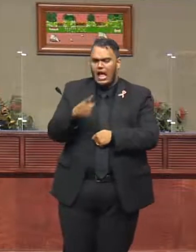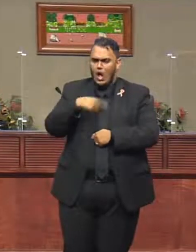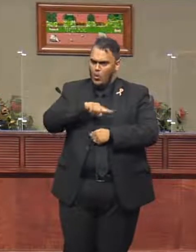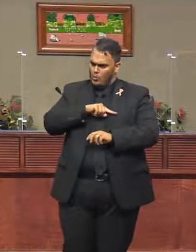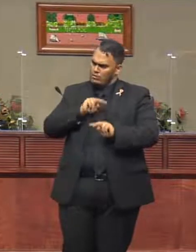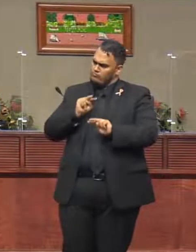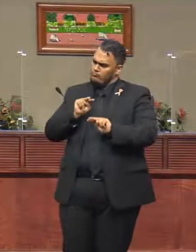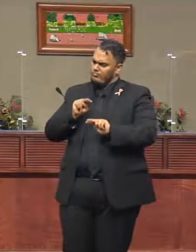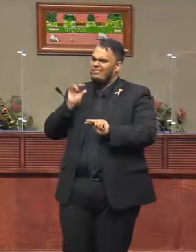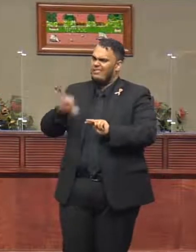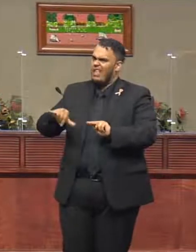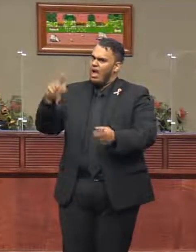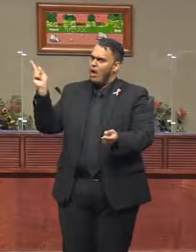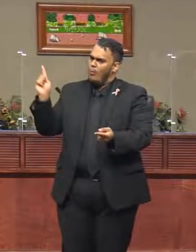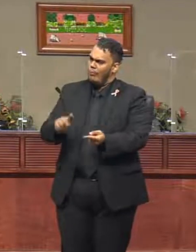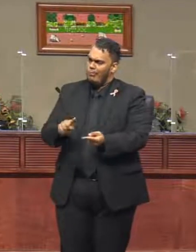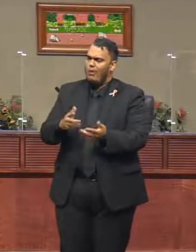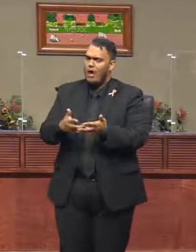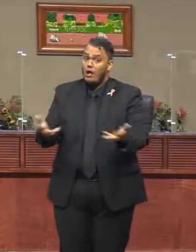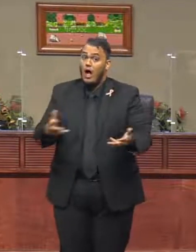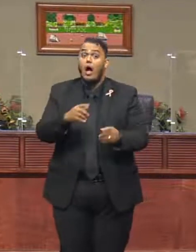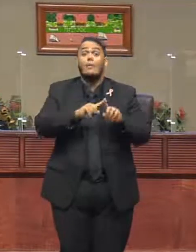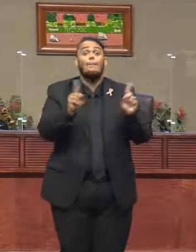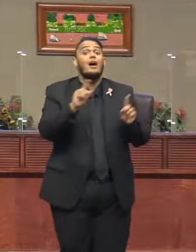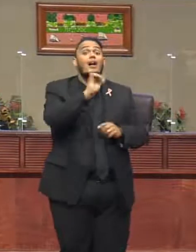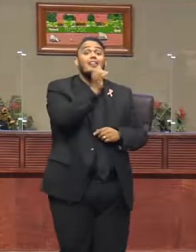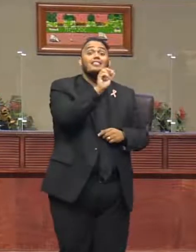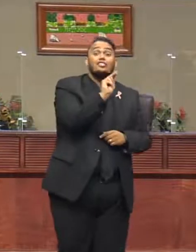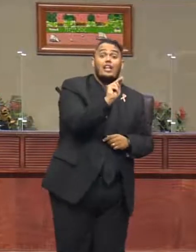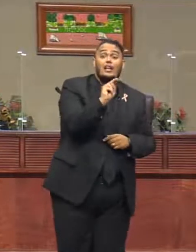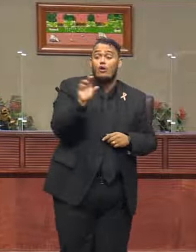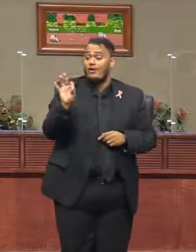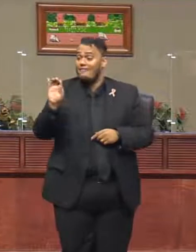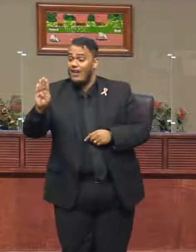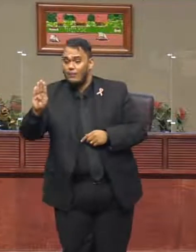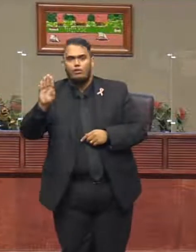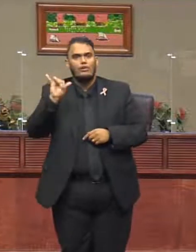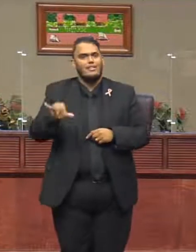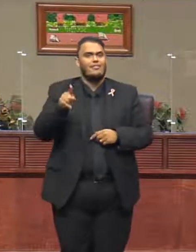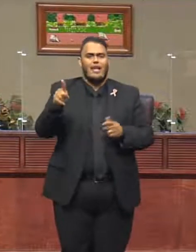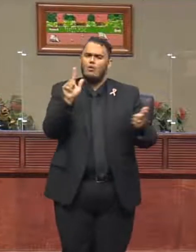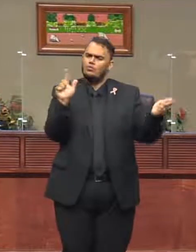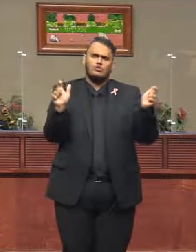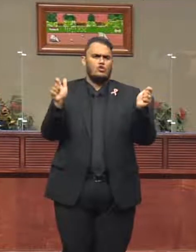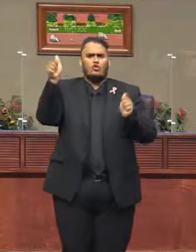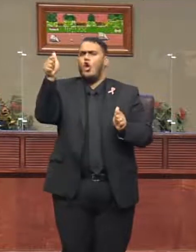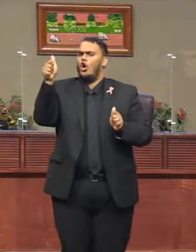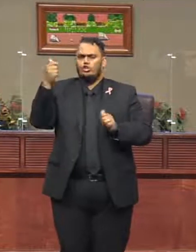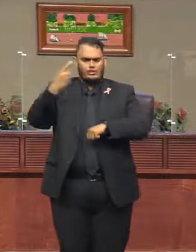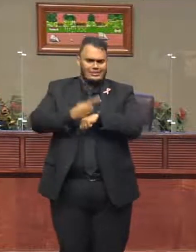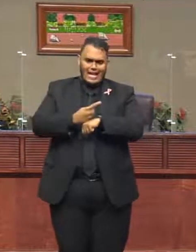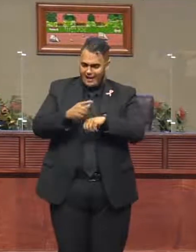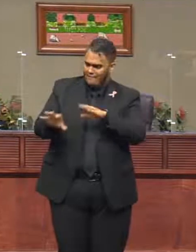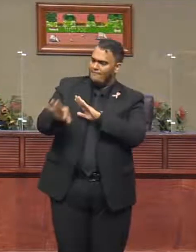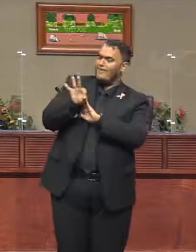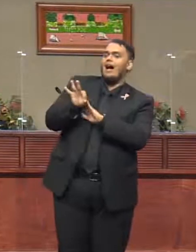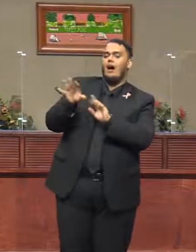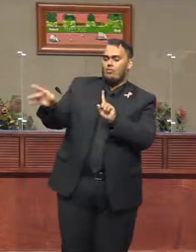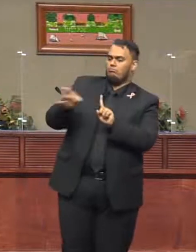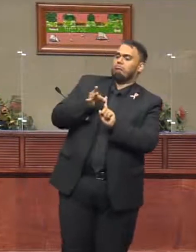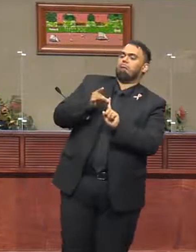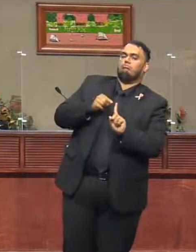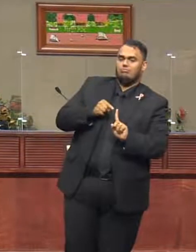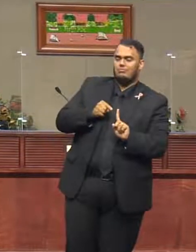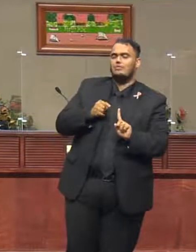dropped considerably. But January, February was our largest infection period that we saw, coming off of the